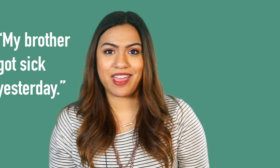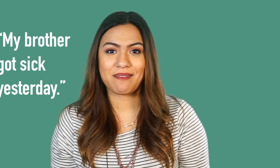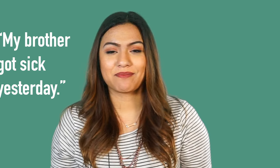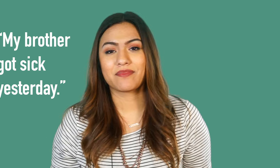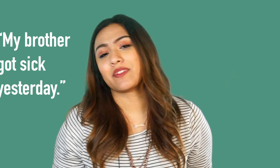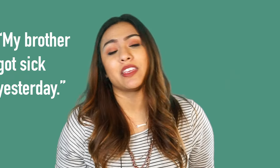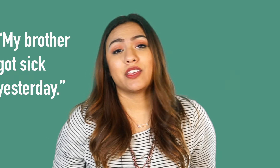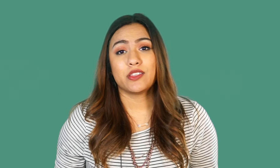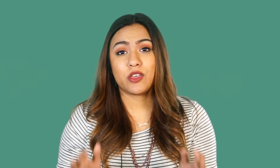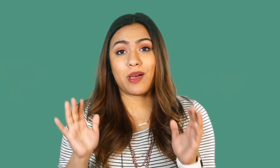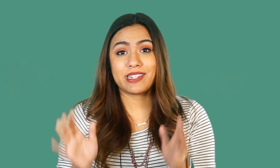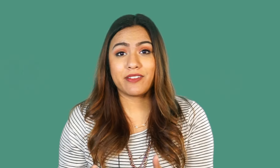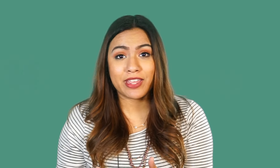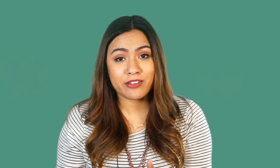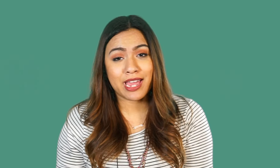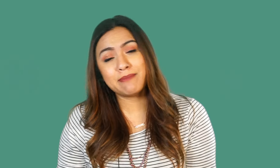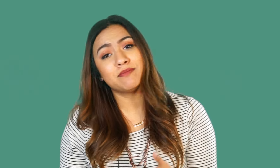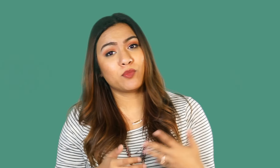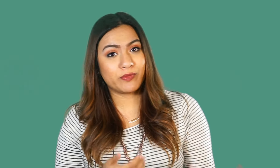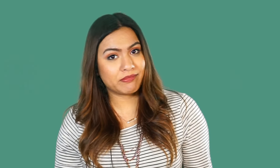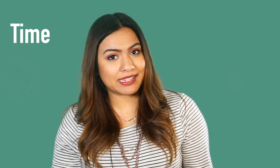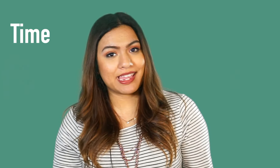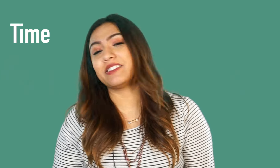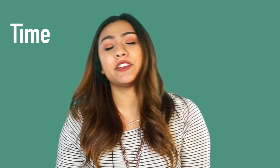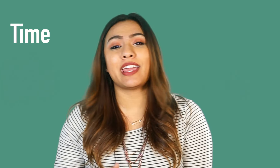yesterday. So identify your time. That's yesterday.